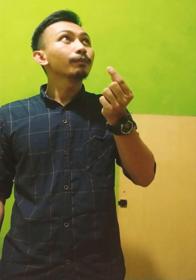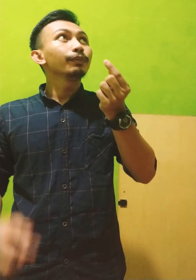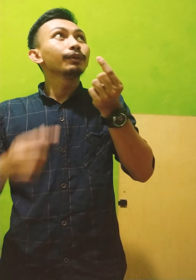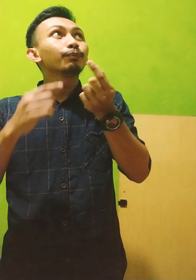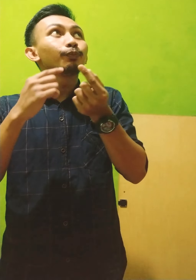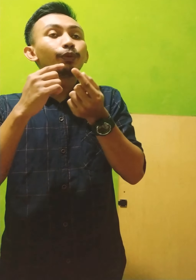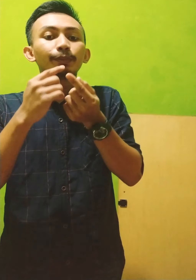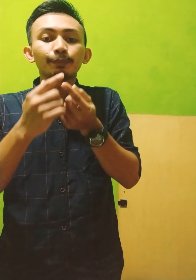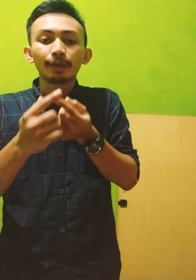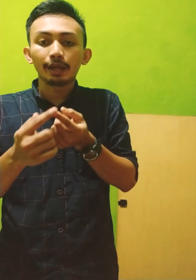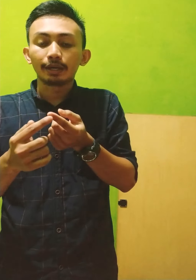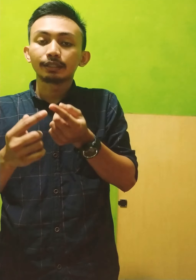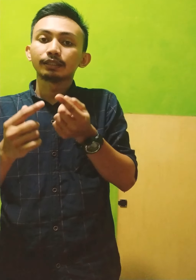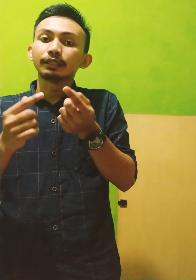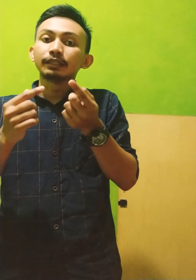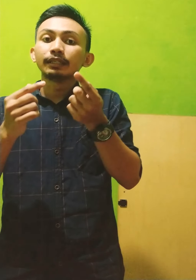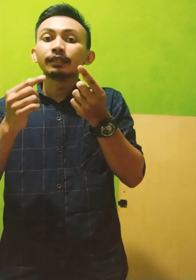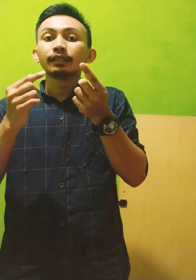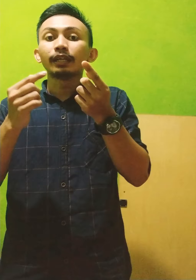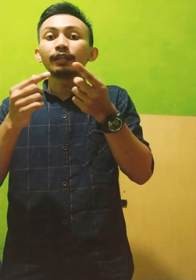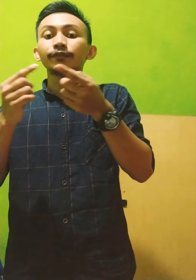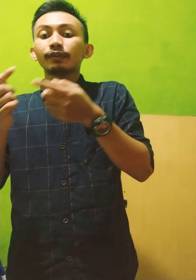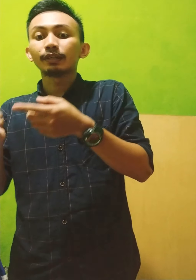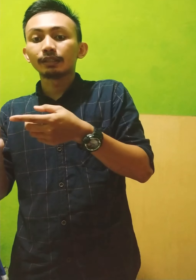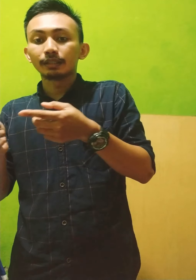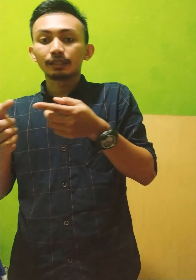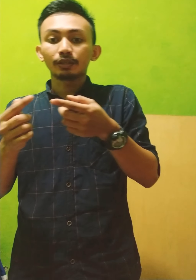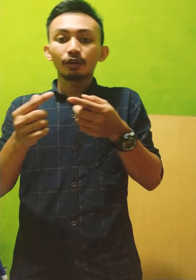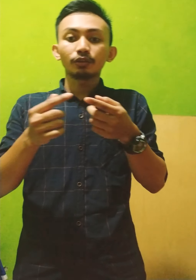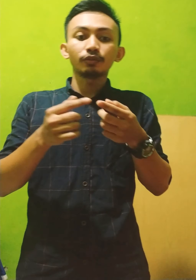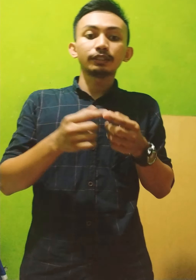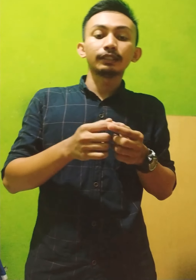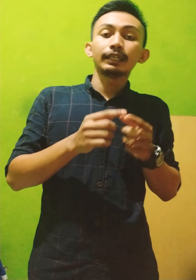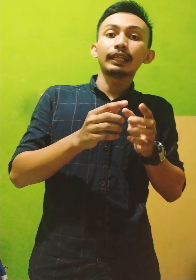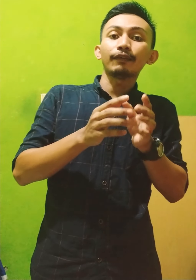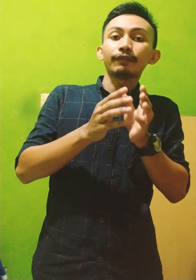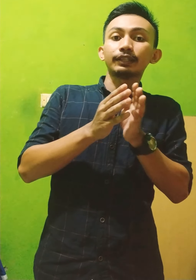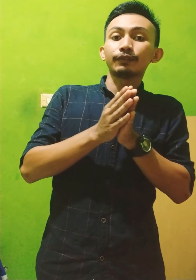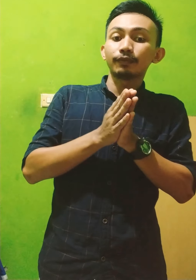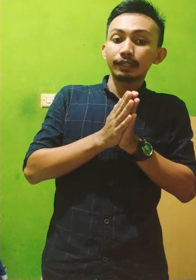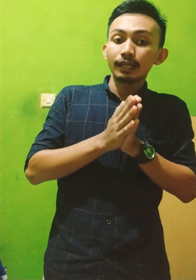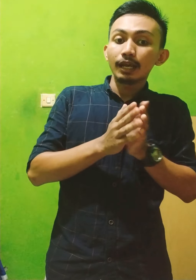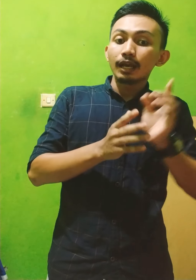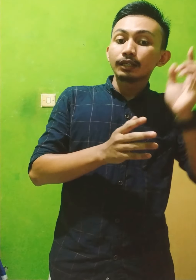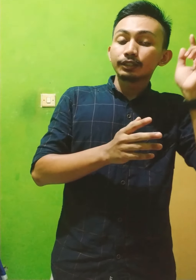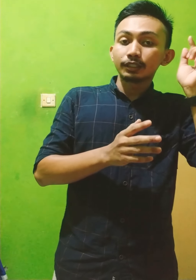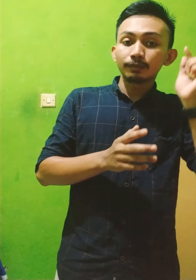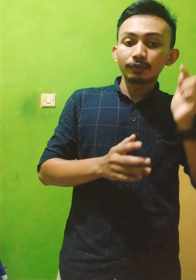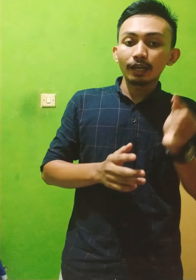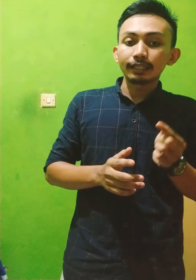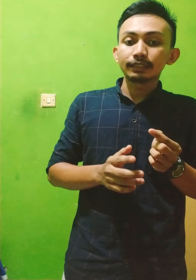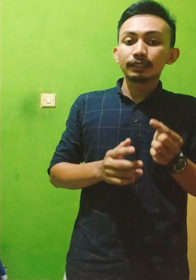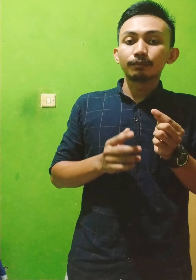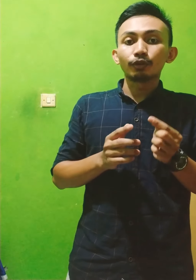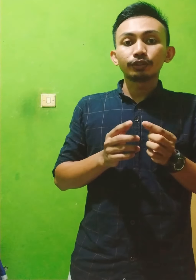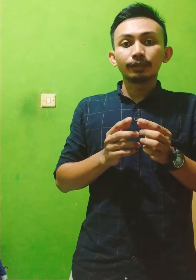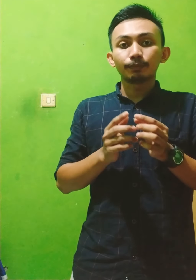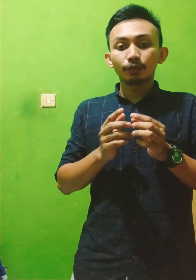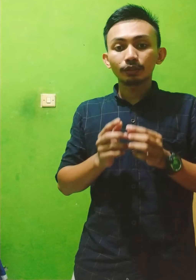you will be prepared and deliver a conclusion that effectively summarize the most